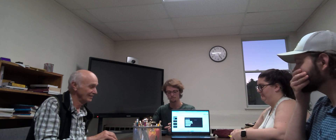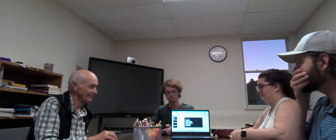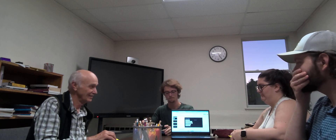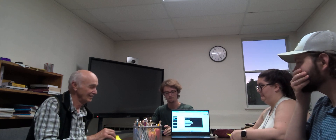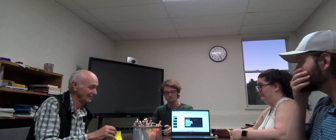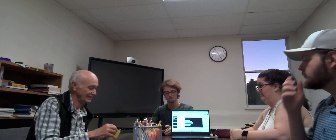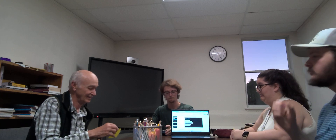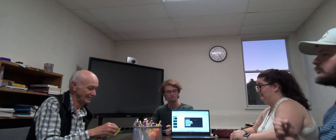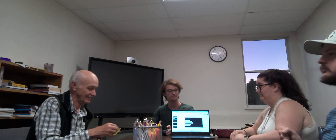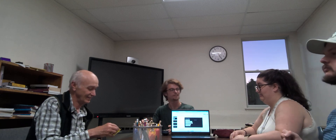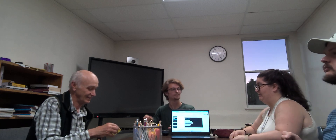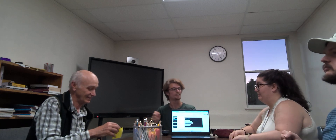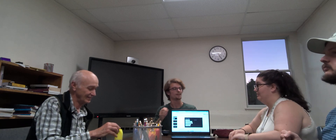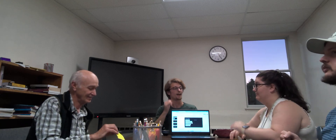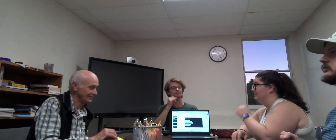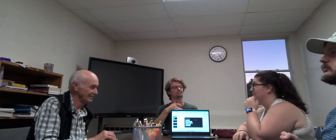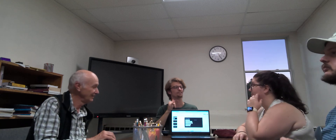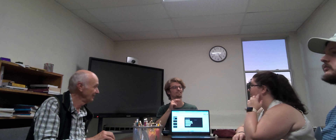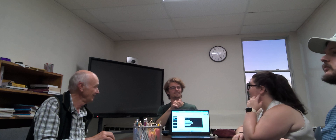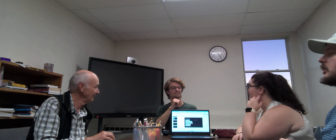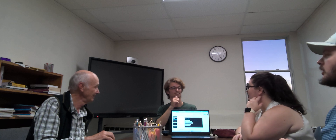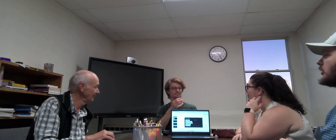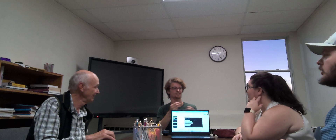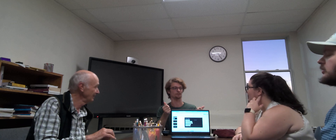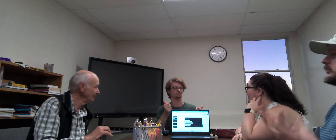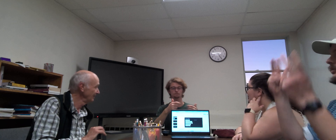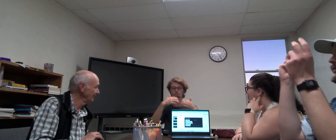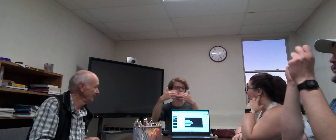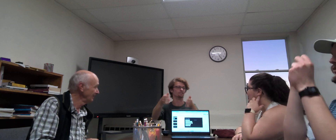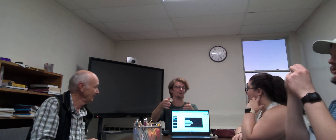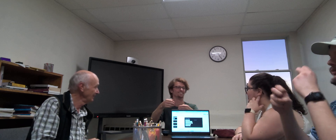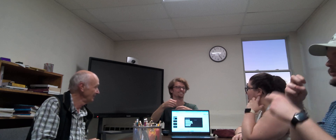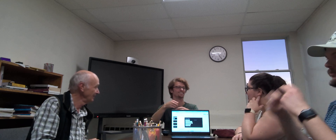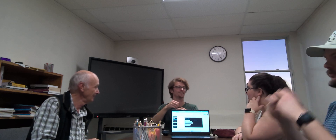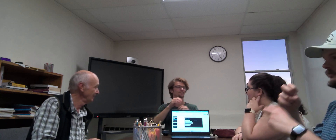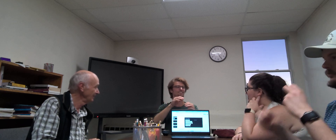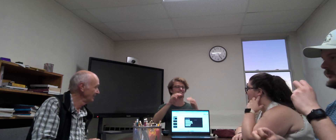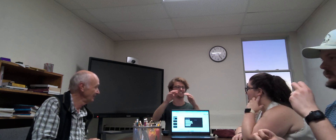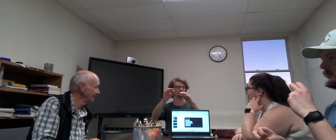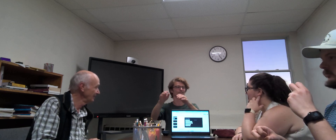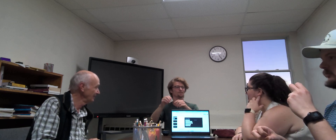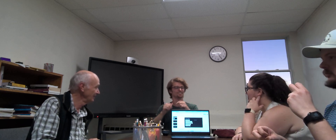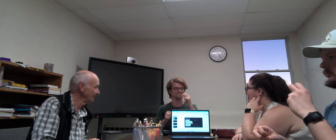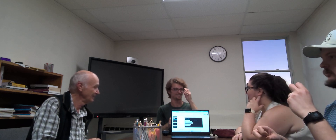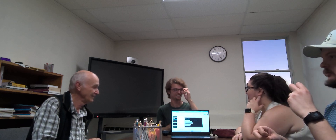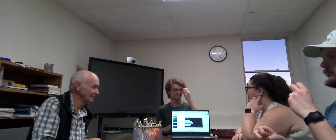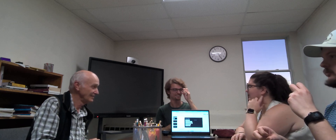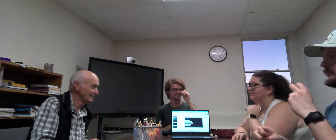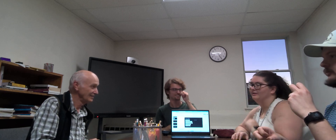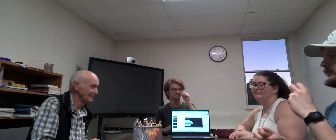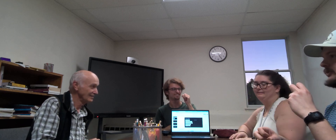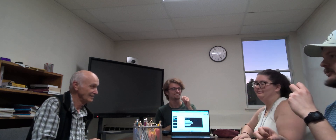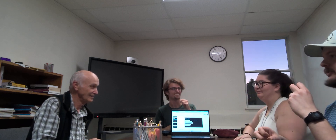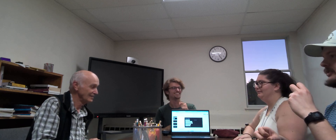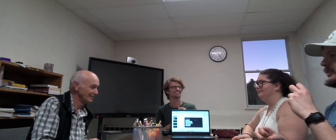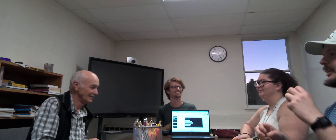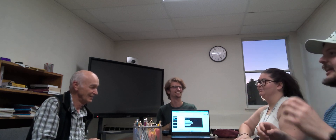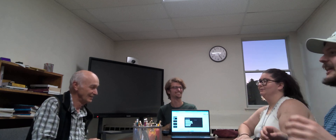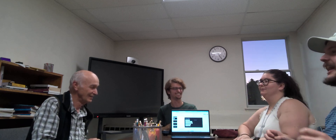I'm not sure. And if you feel like that's not gonna solve it, move on. You don't need to Uh-huh. stay with your partner. Okay, cut off the longest word.